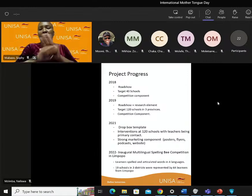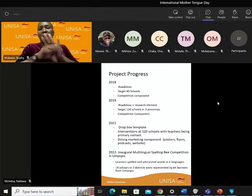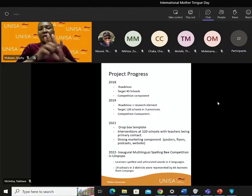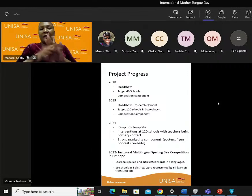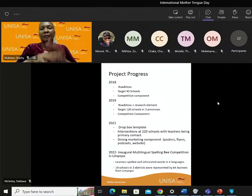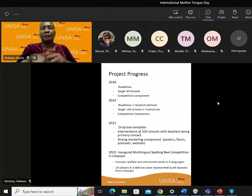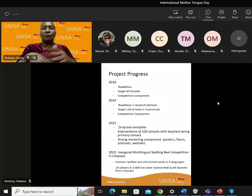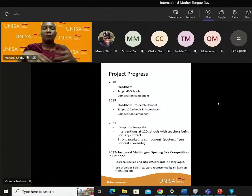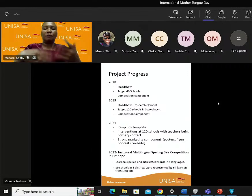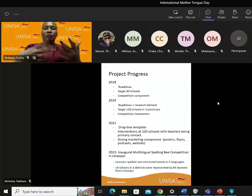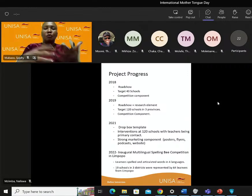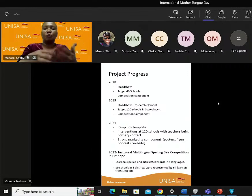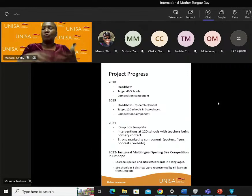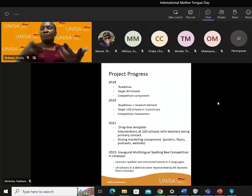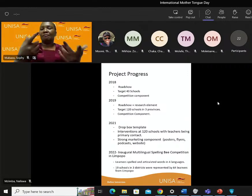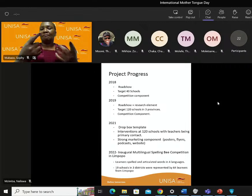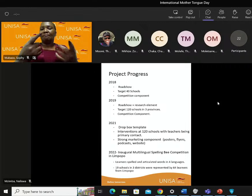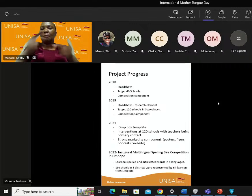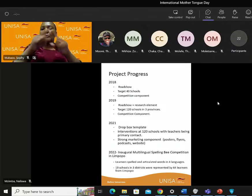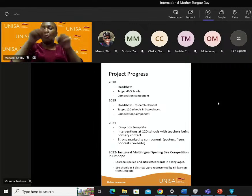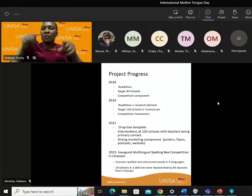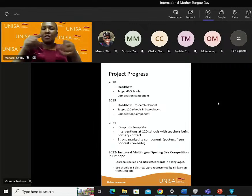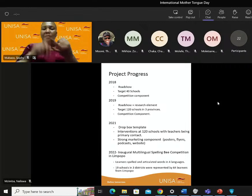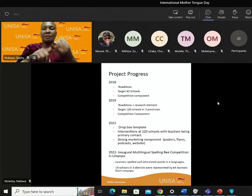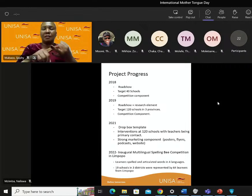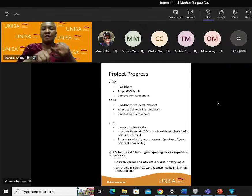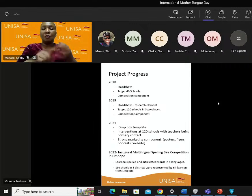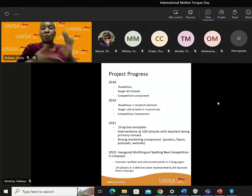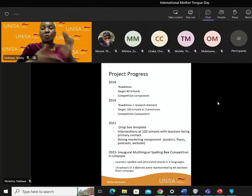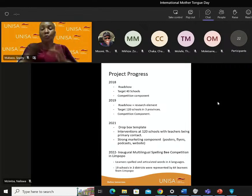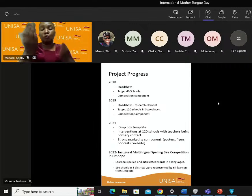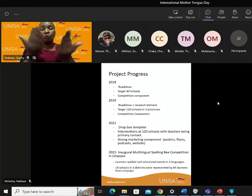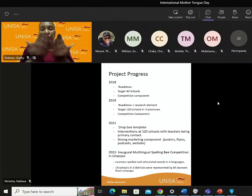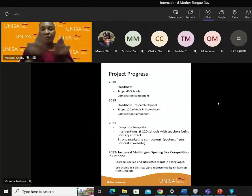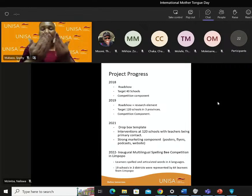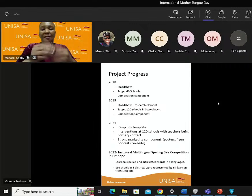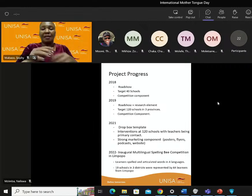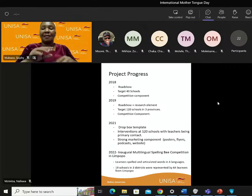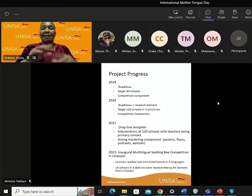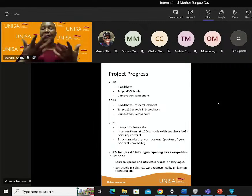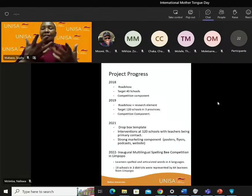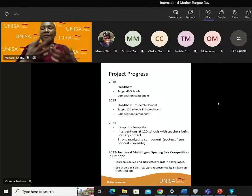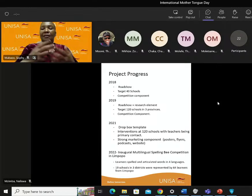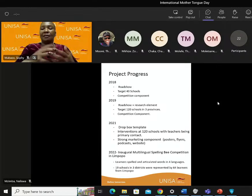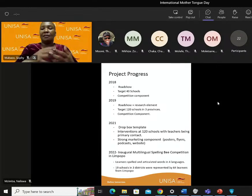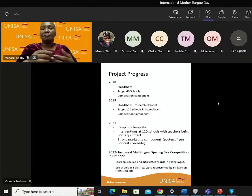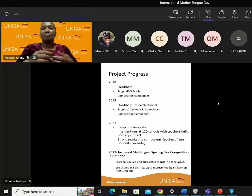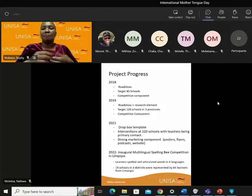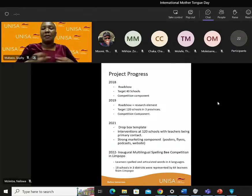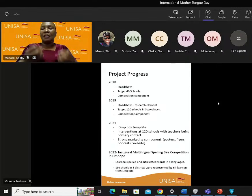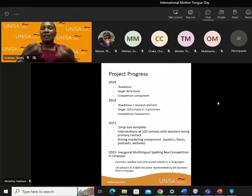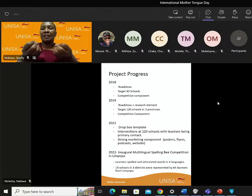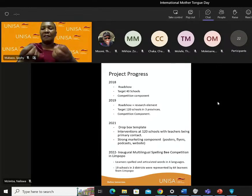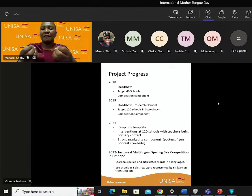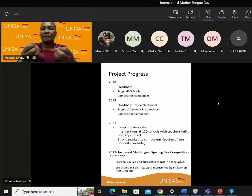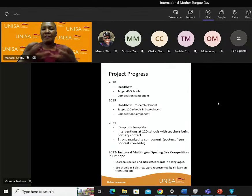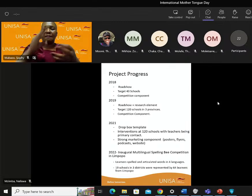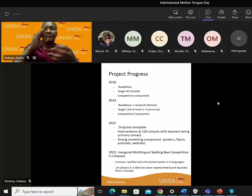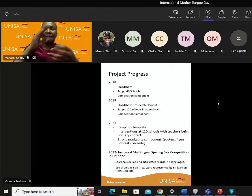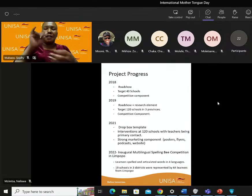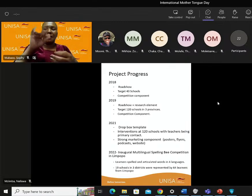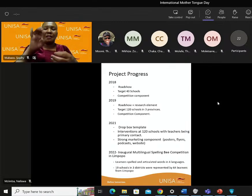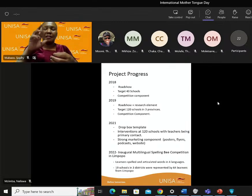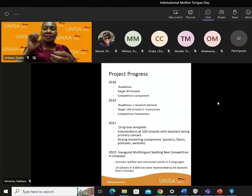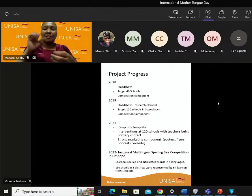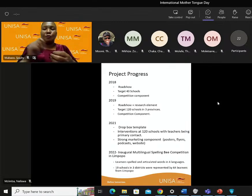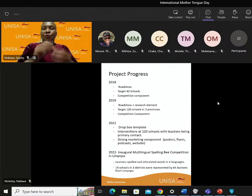we went there, we posted posters, and we gave flyers to the learners, and we had the teachers